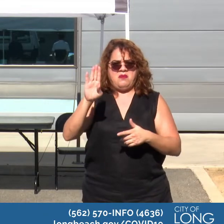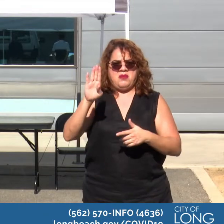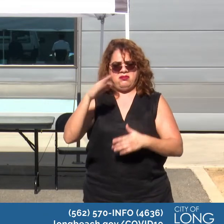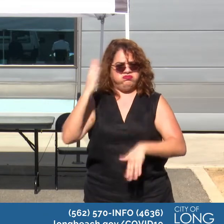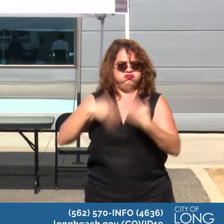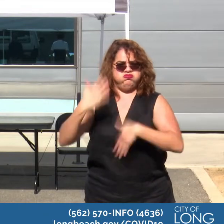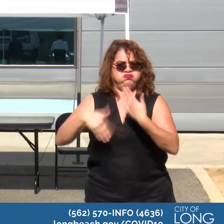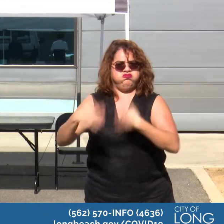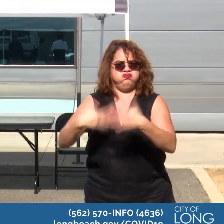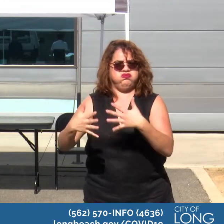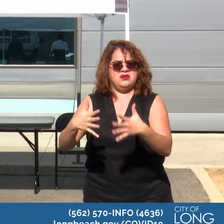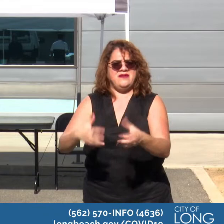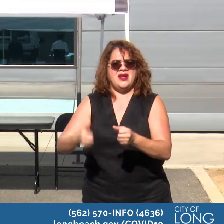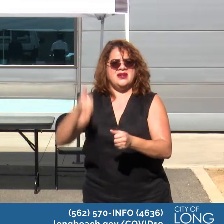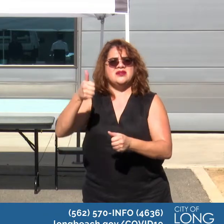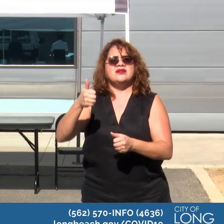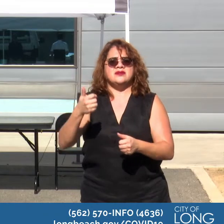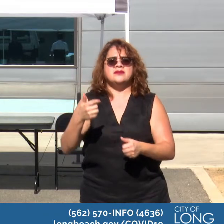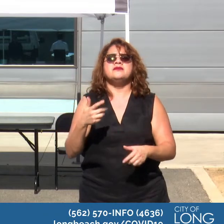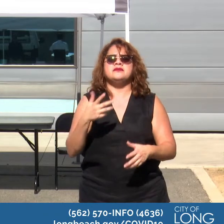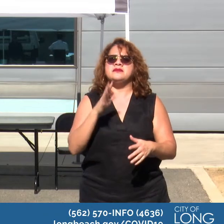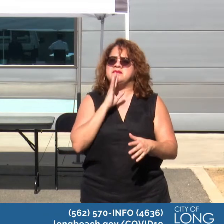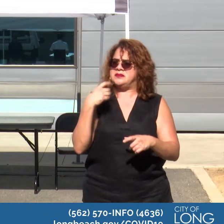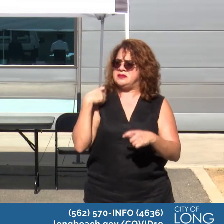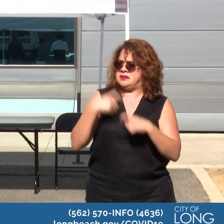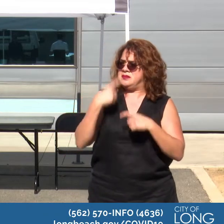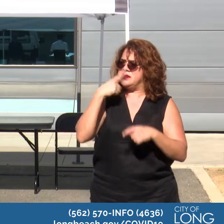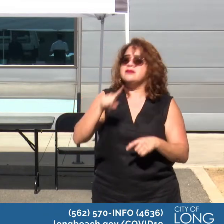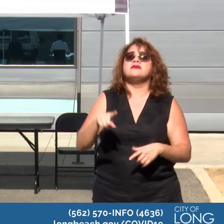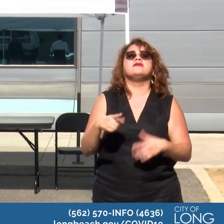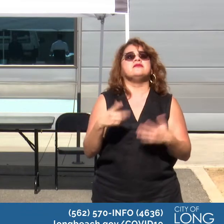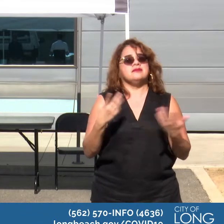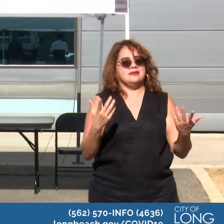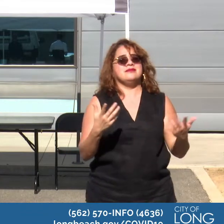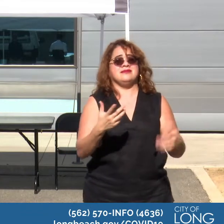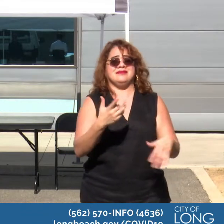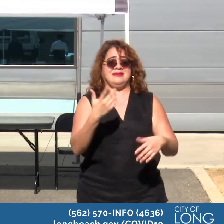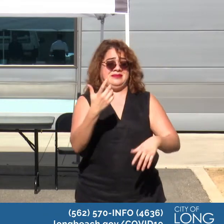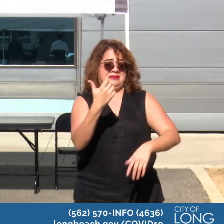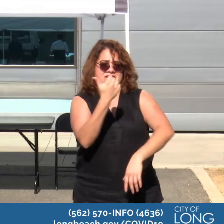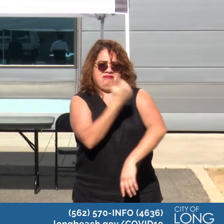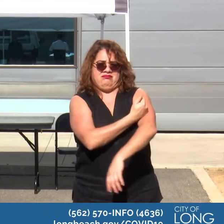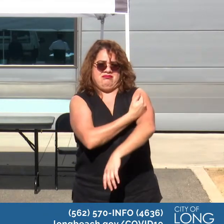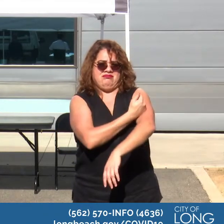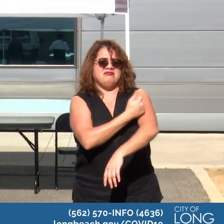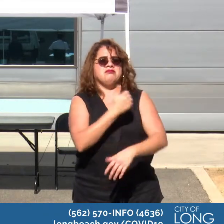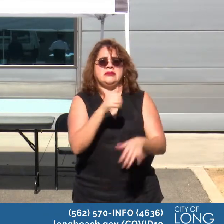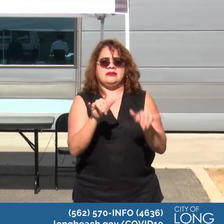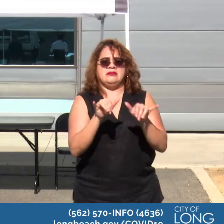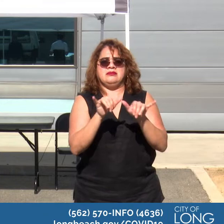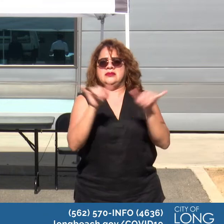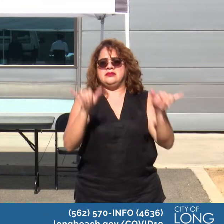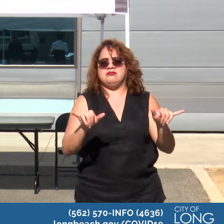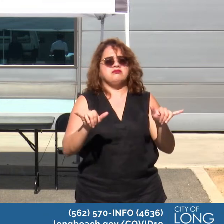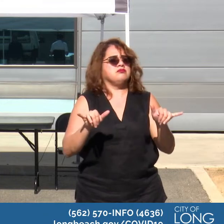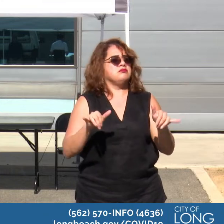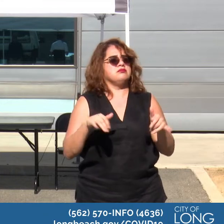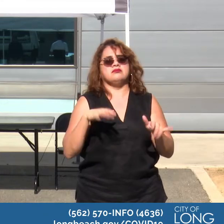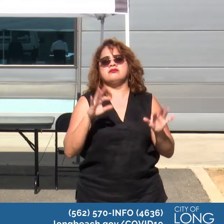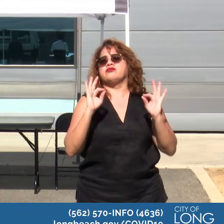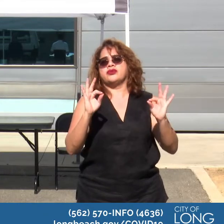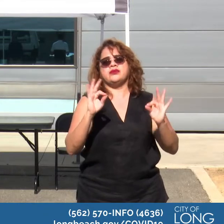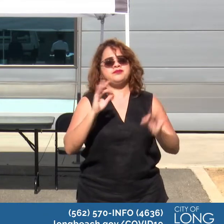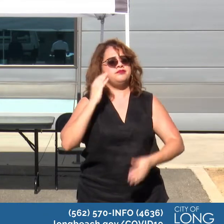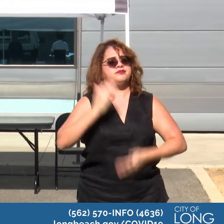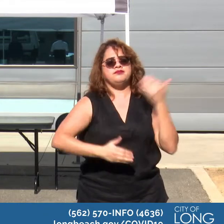Acá en la ciudad de Long Beach estamos haciendo muy buena con la vacuna porque tenemos nuestro departamento de salud acá.